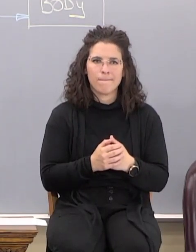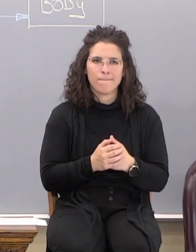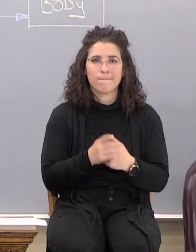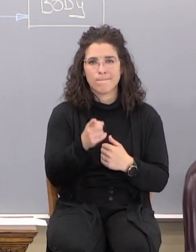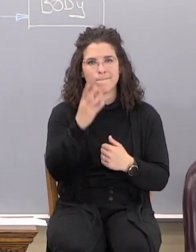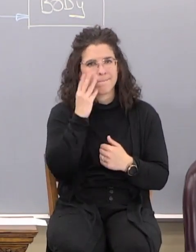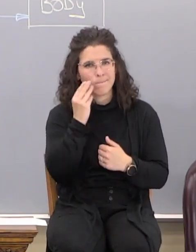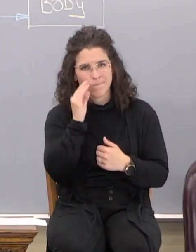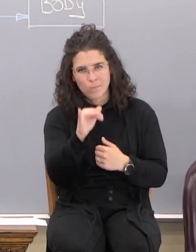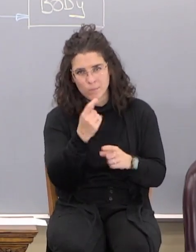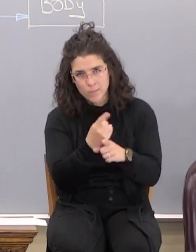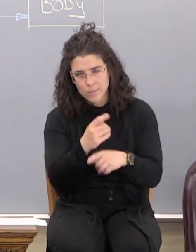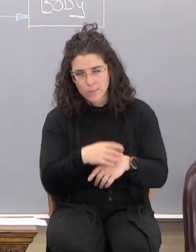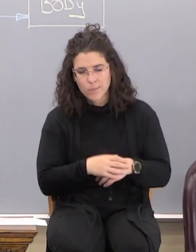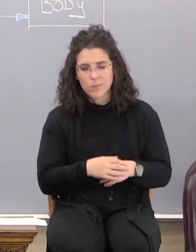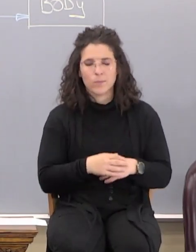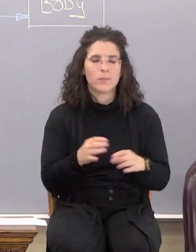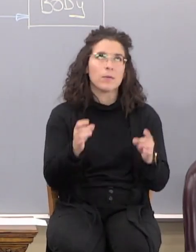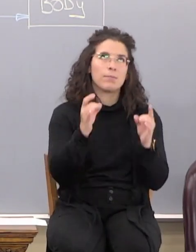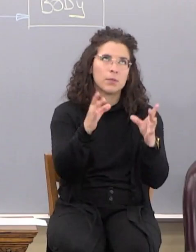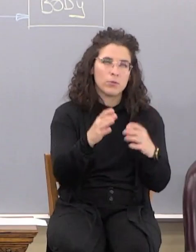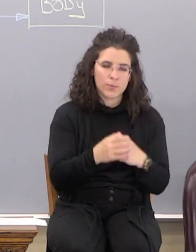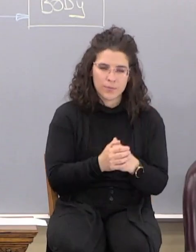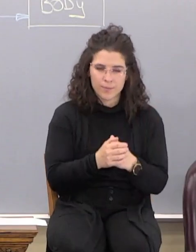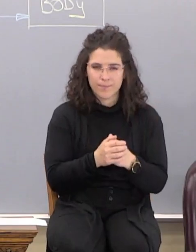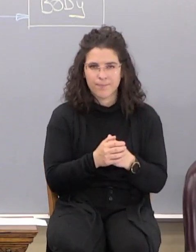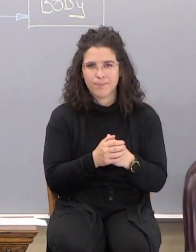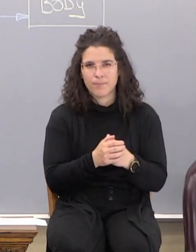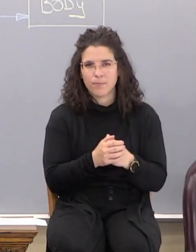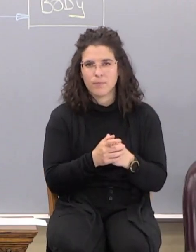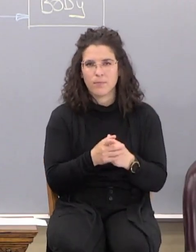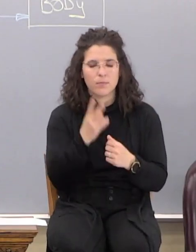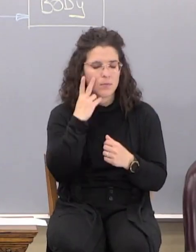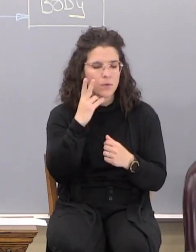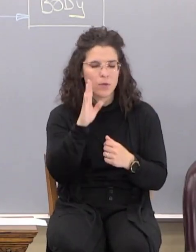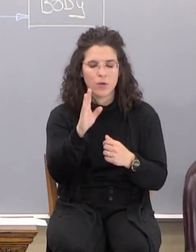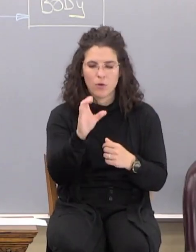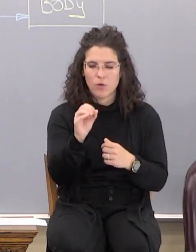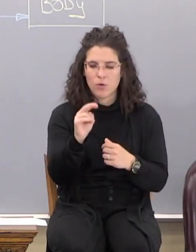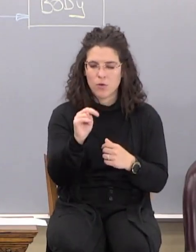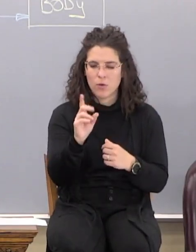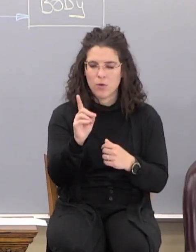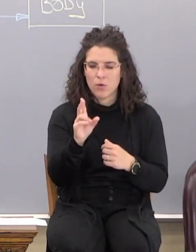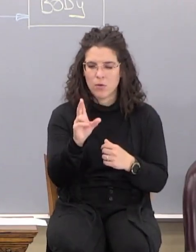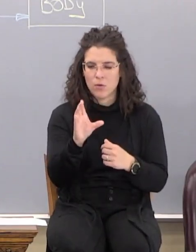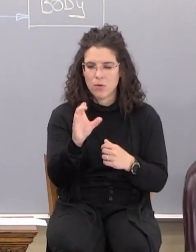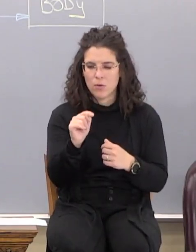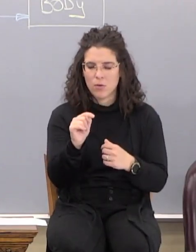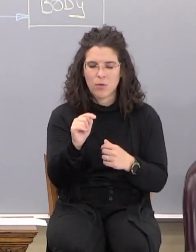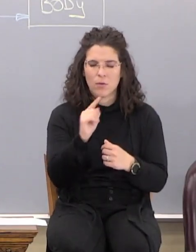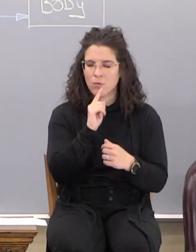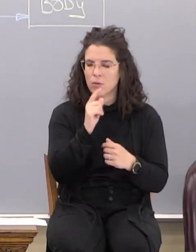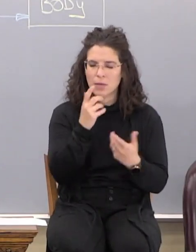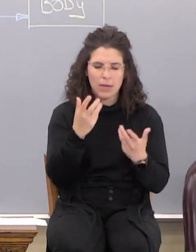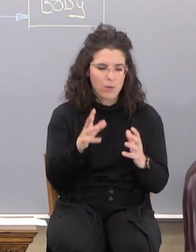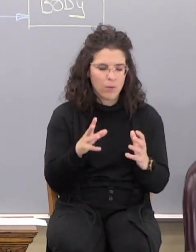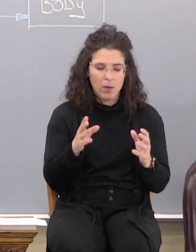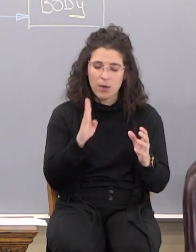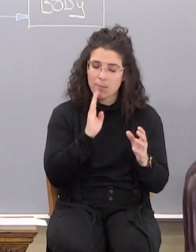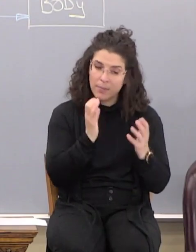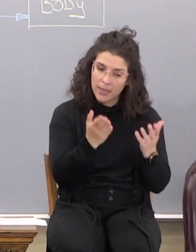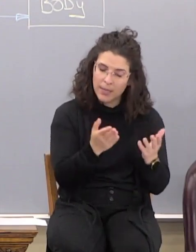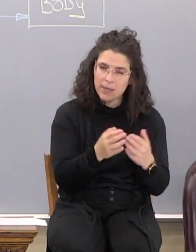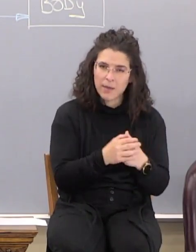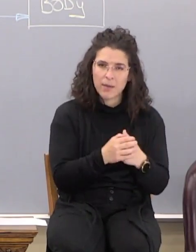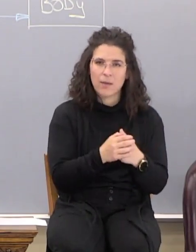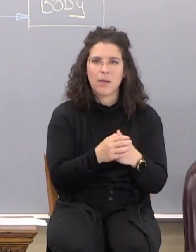You've been there. Miserable. Because you're looking at your conduct and you say, that isn't where I want to be. That's not who